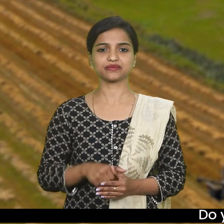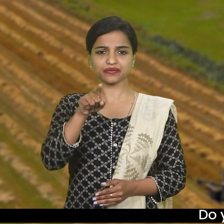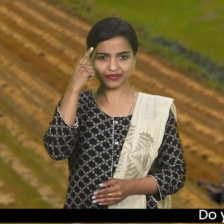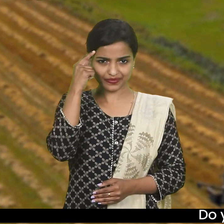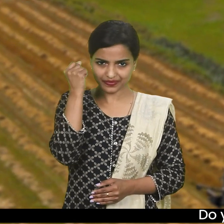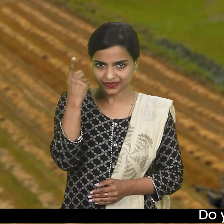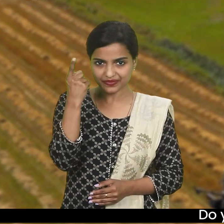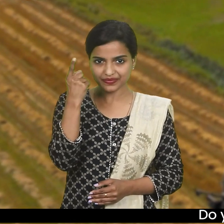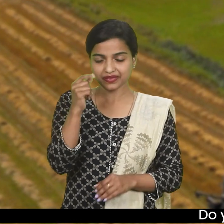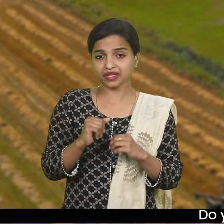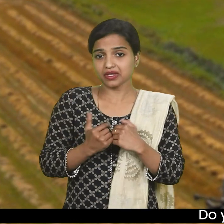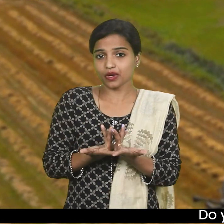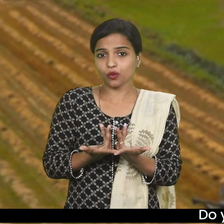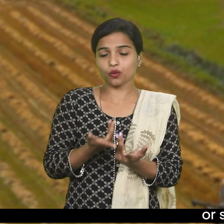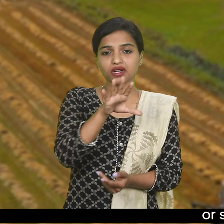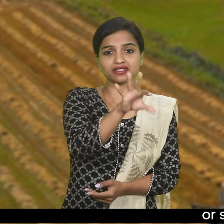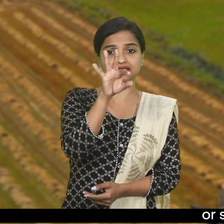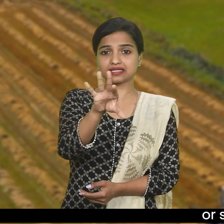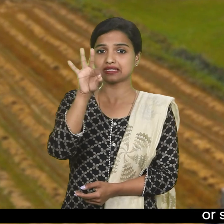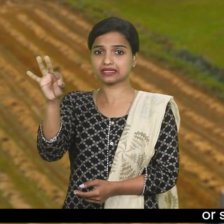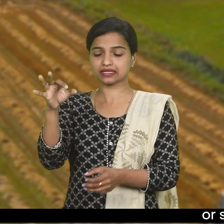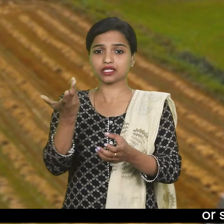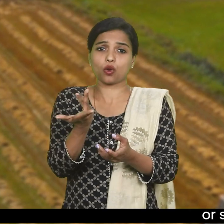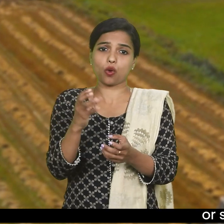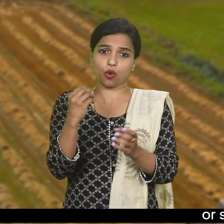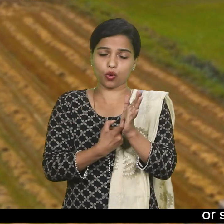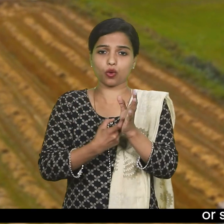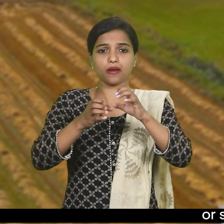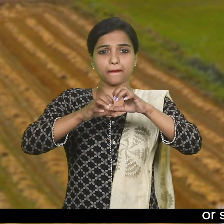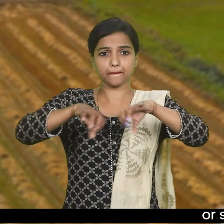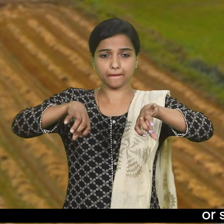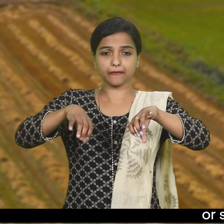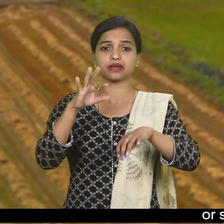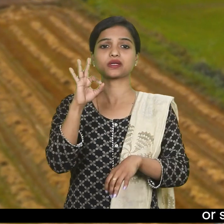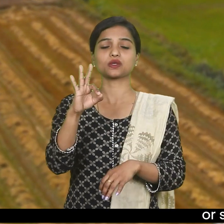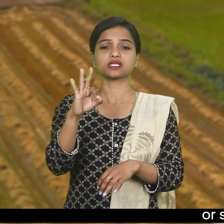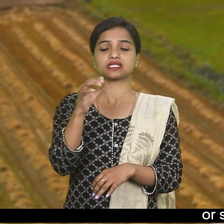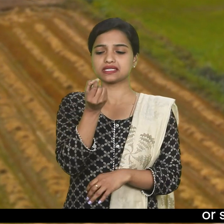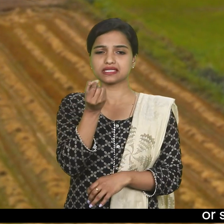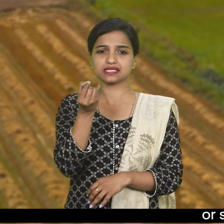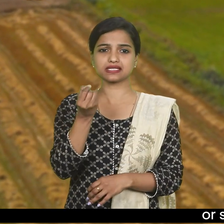Do you know how to select or separate good seeds?